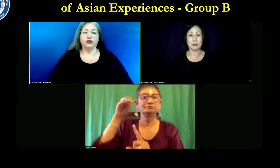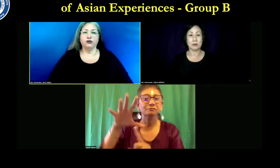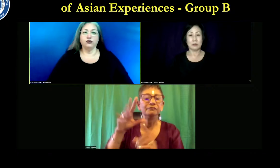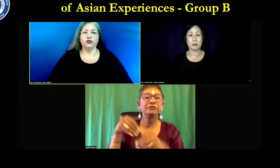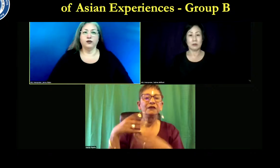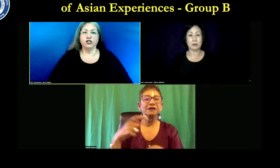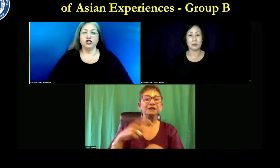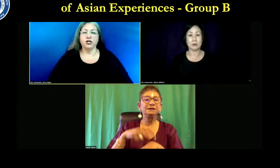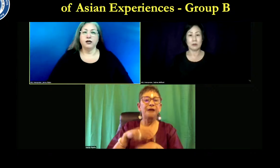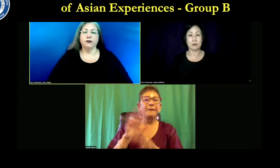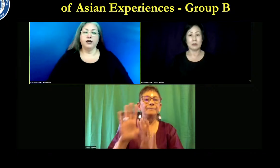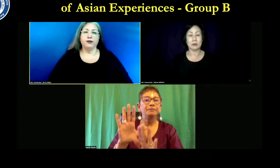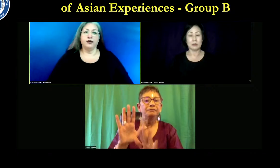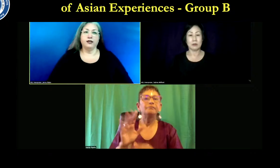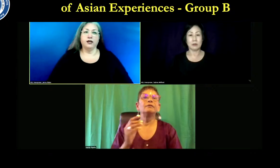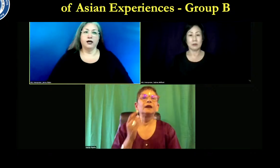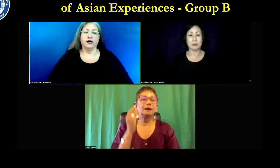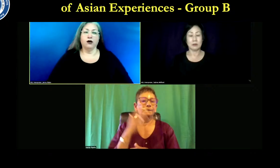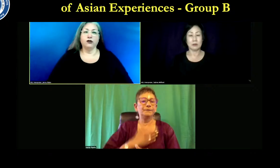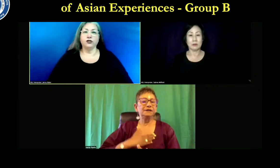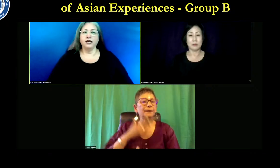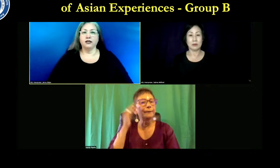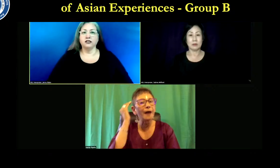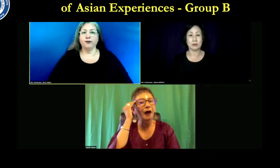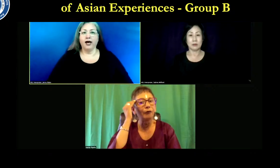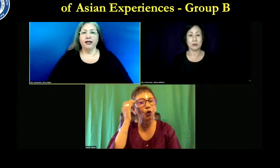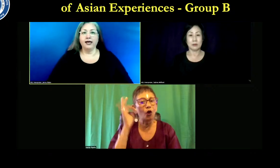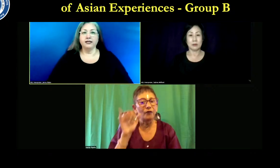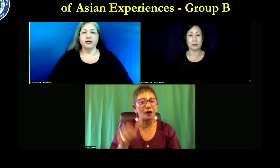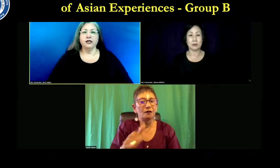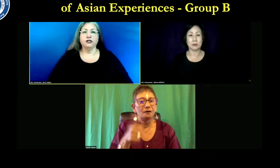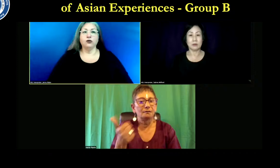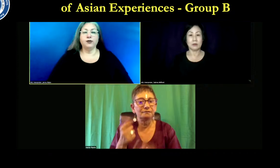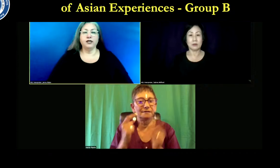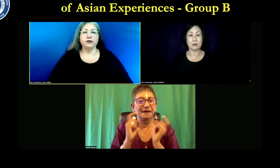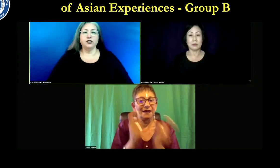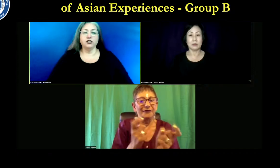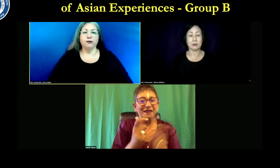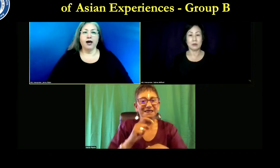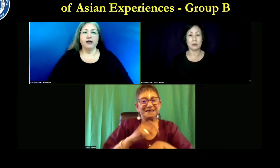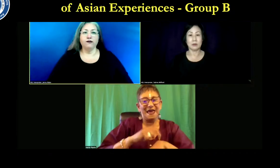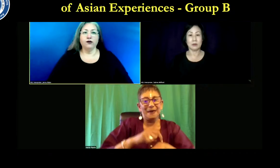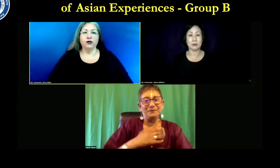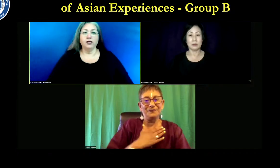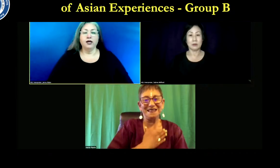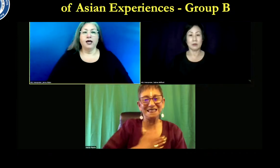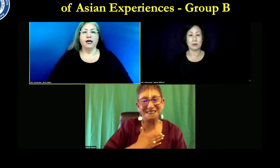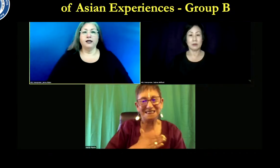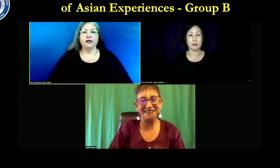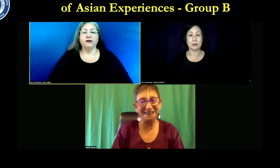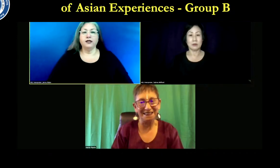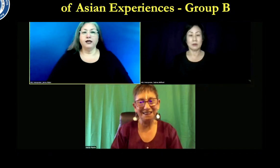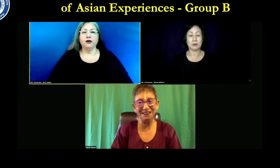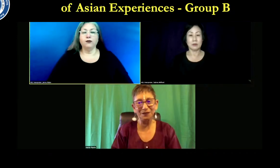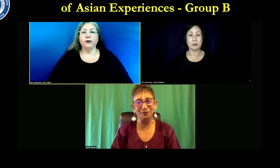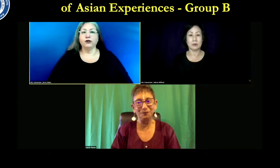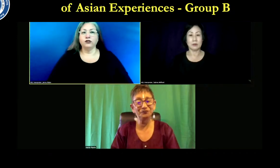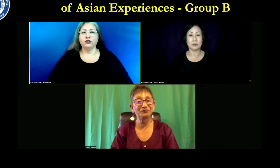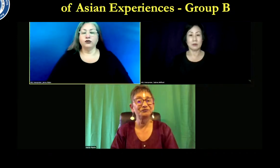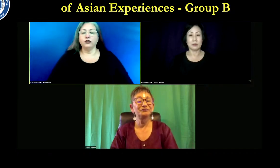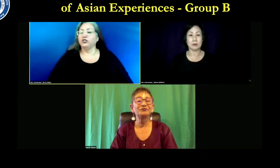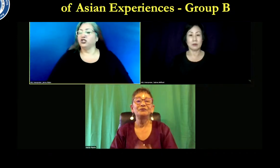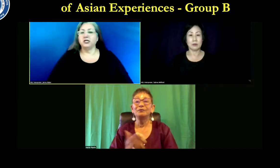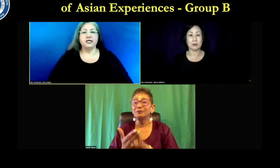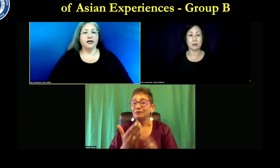opportunity to switch. Maybe alternate the spotlight. So please be just mindful and give a little moment